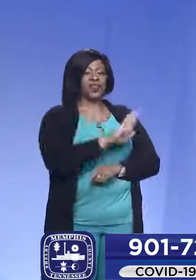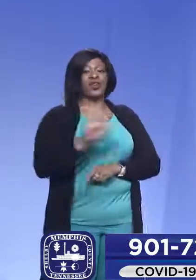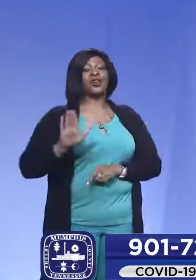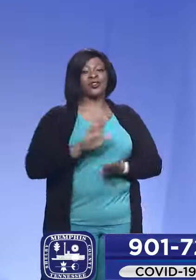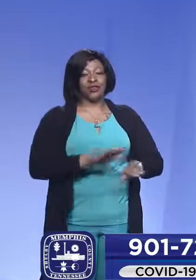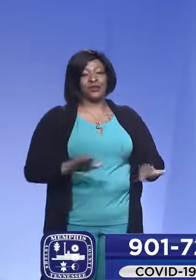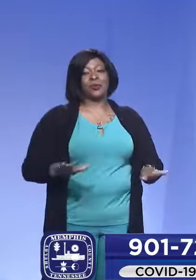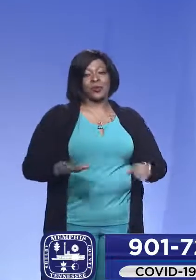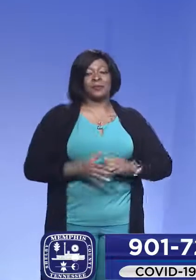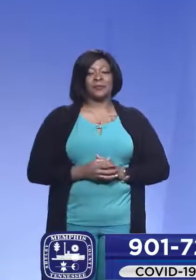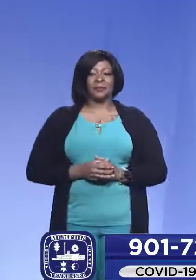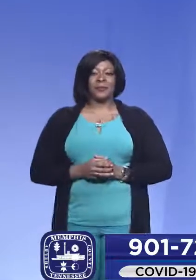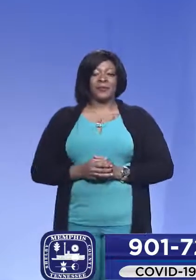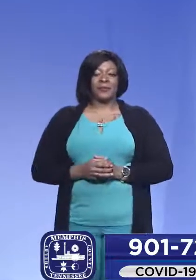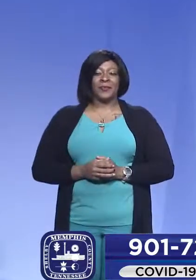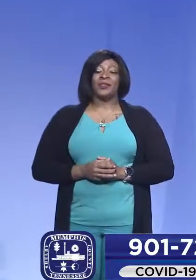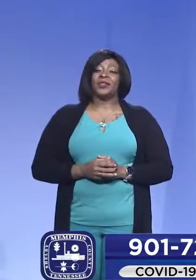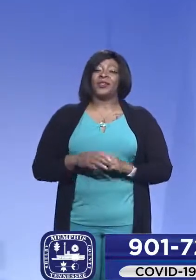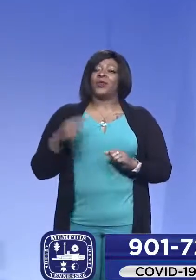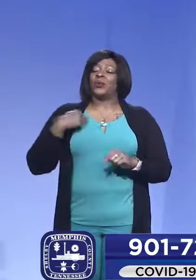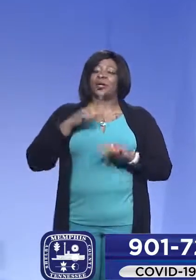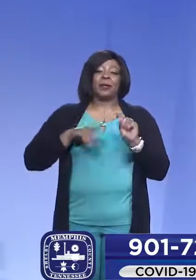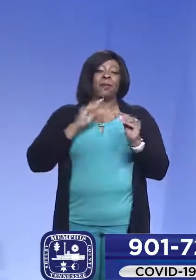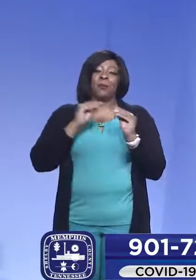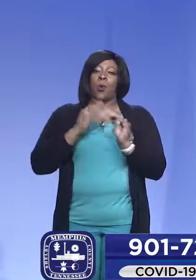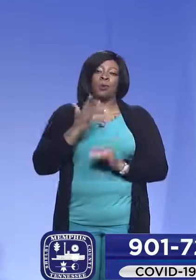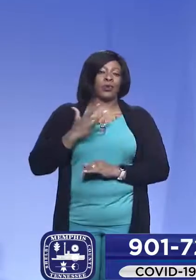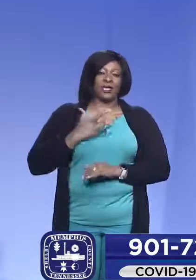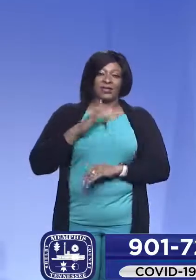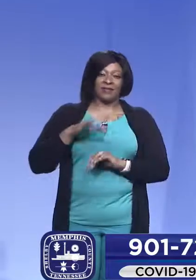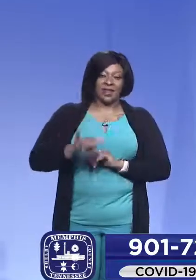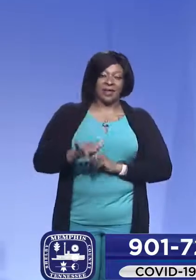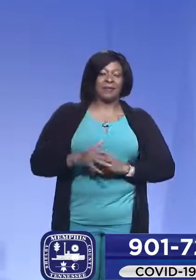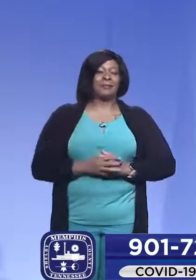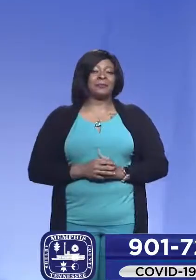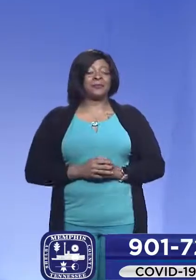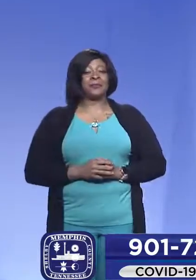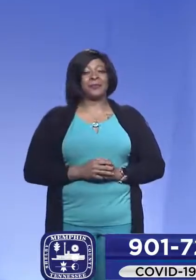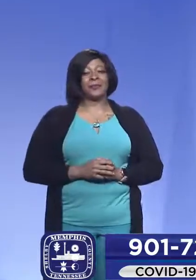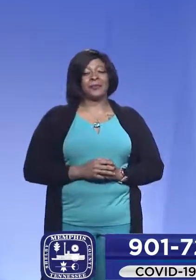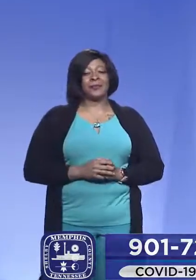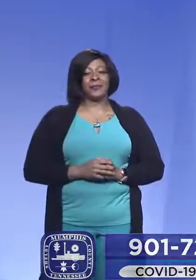children. And we couldn't be more appreciative for that.